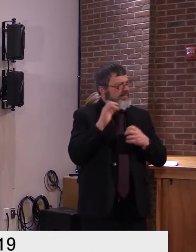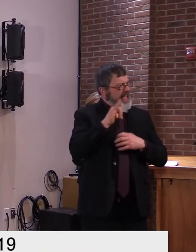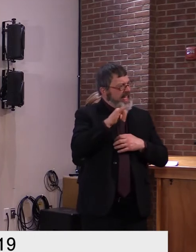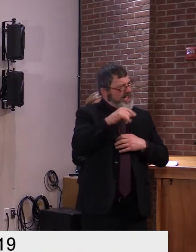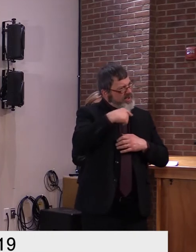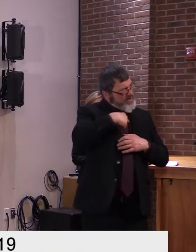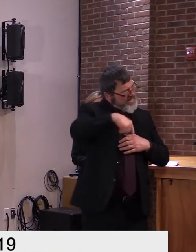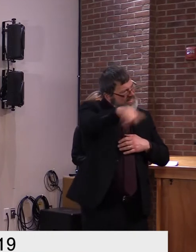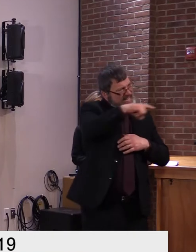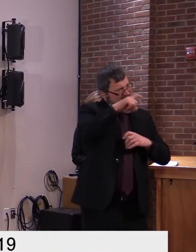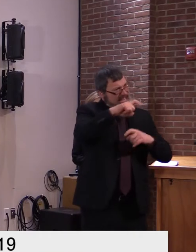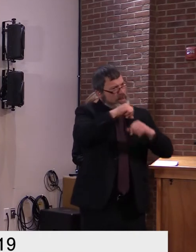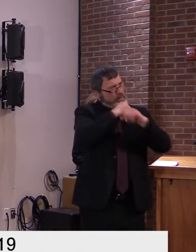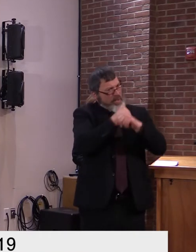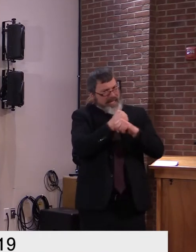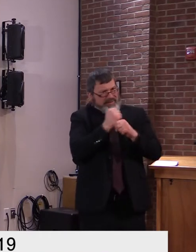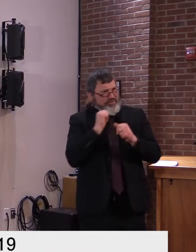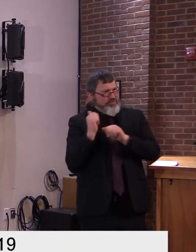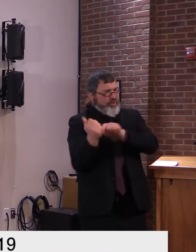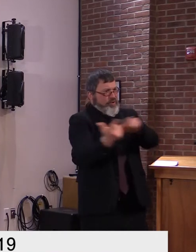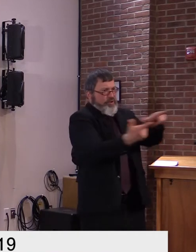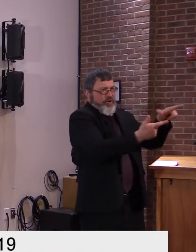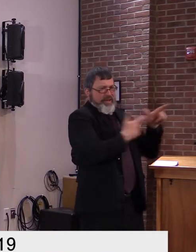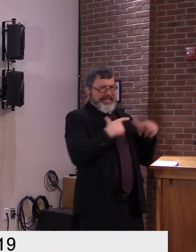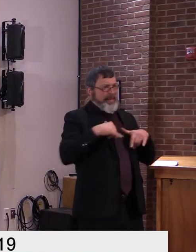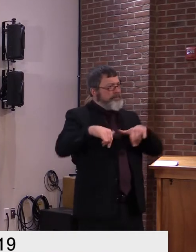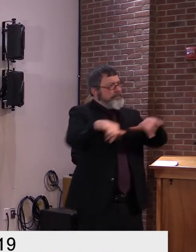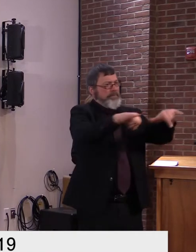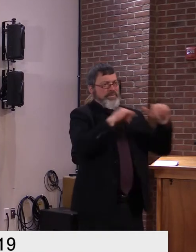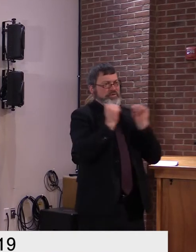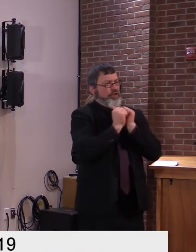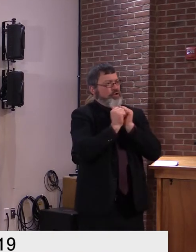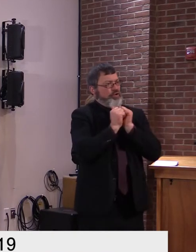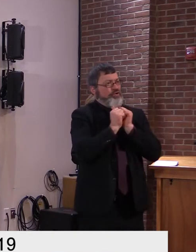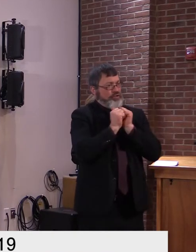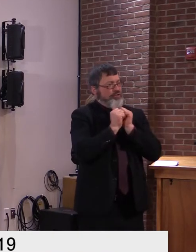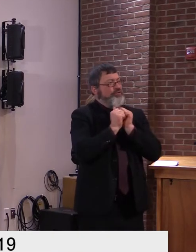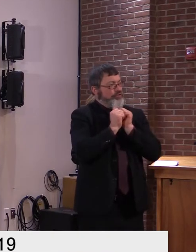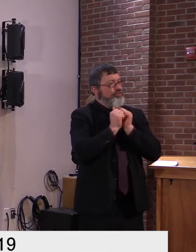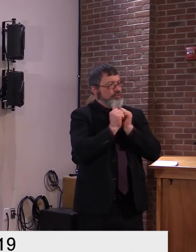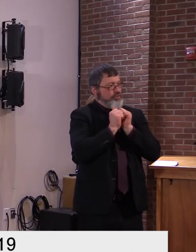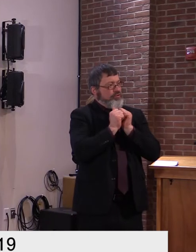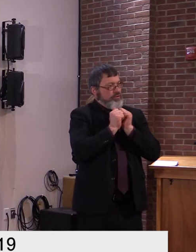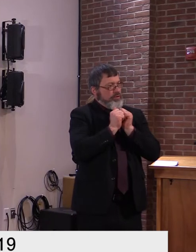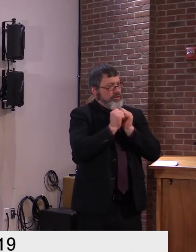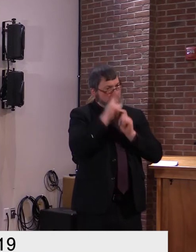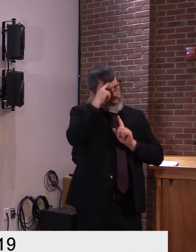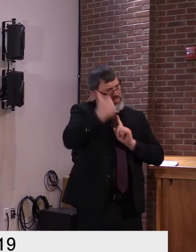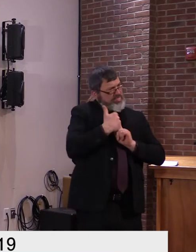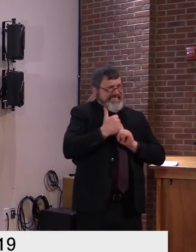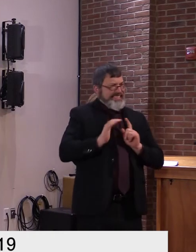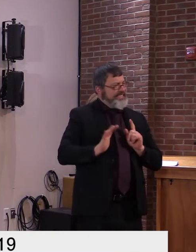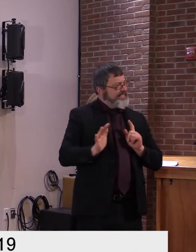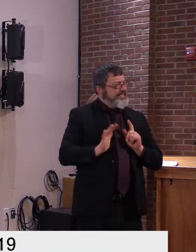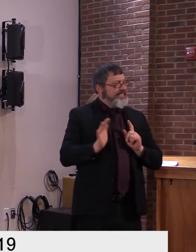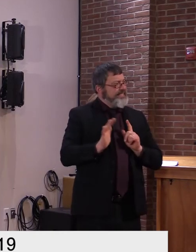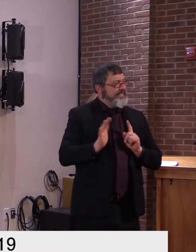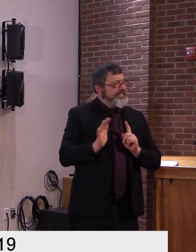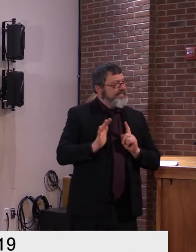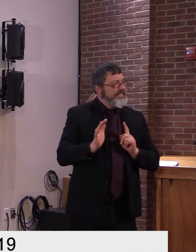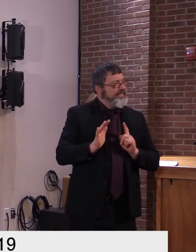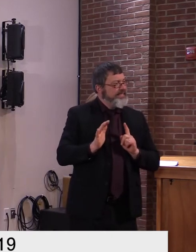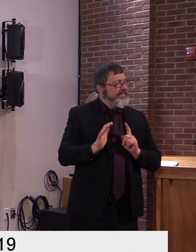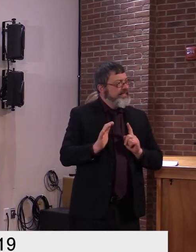especially. I know how isolating it can be for them, but if they can hold on for that vaccine just a little